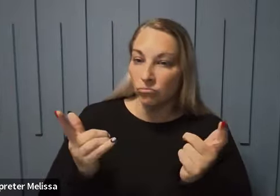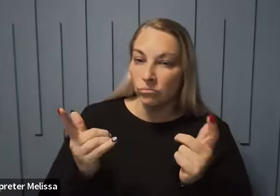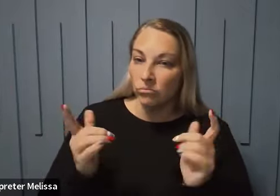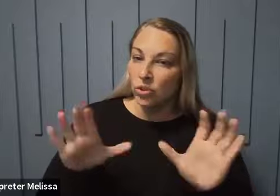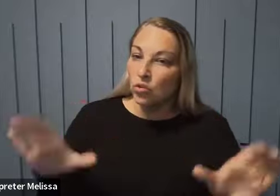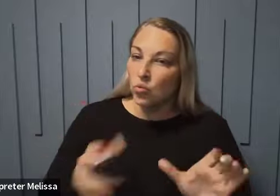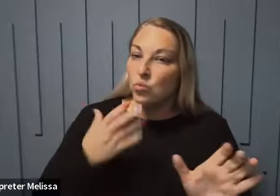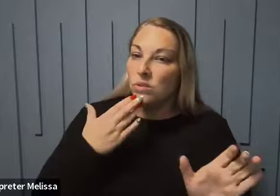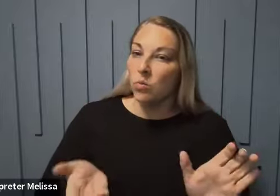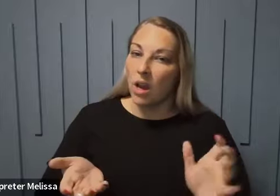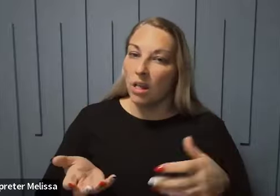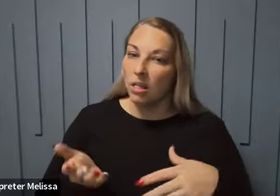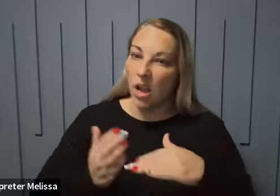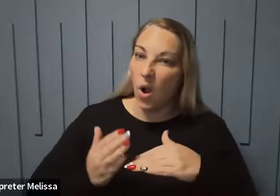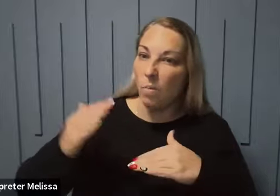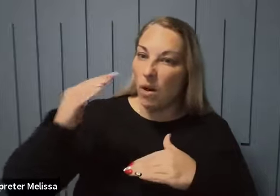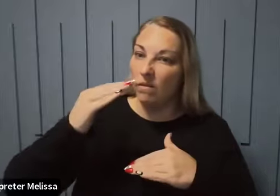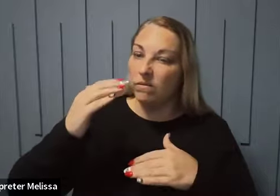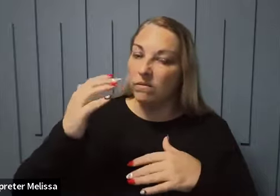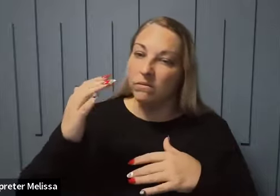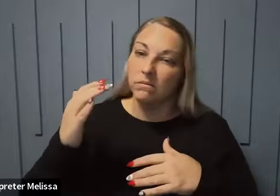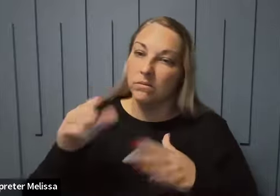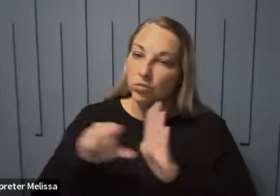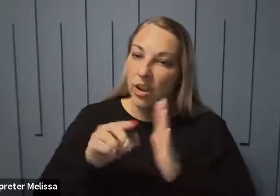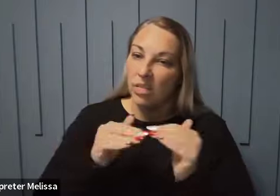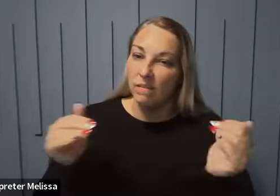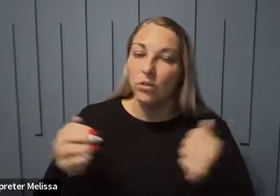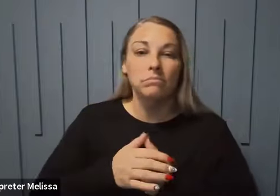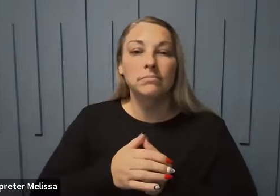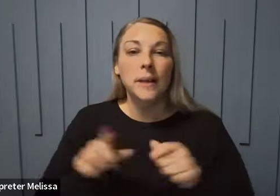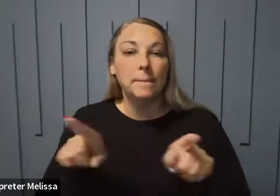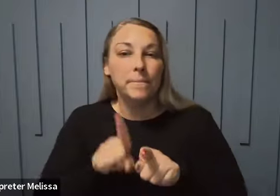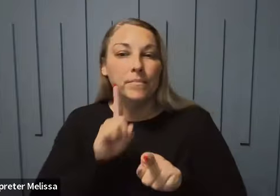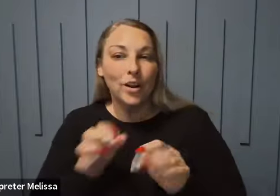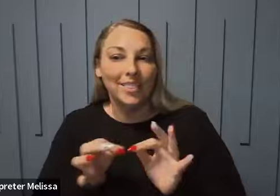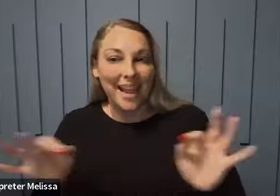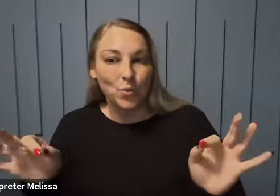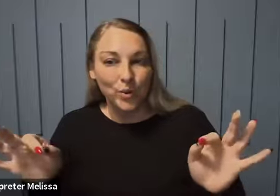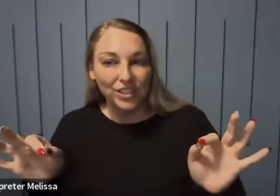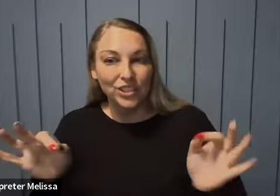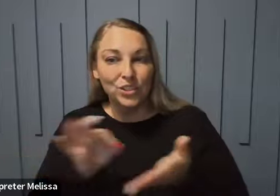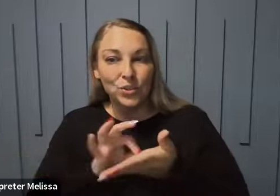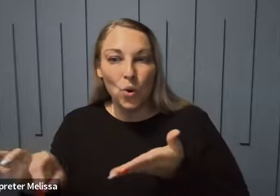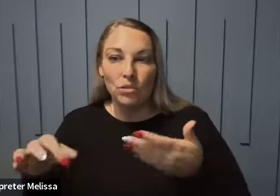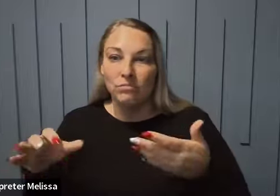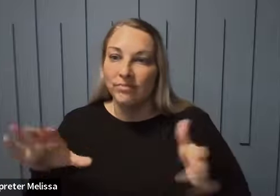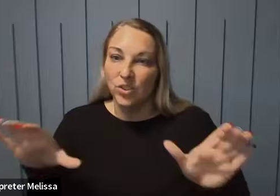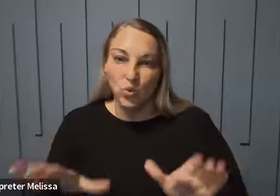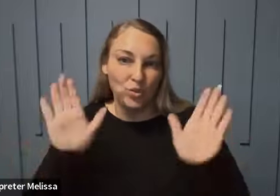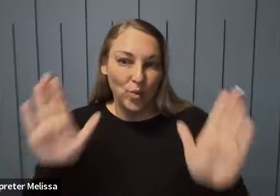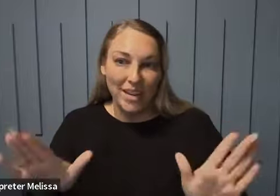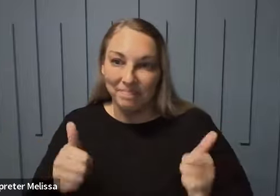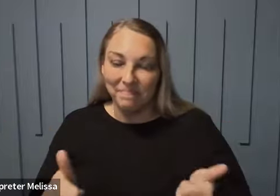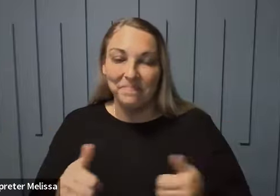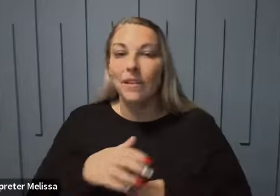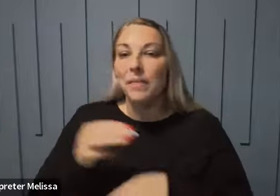level expectations. The same is true for them in language. So their language scores are doing great,